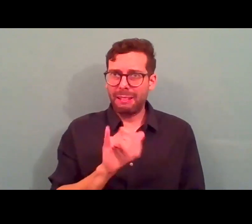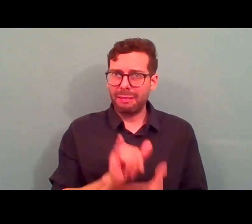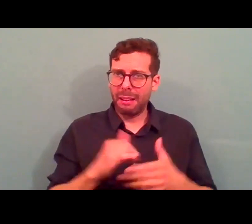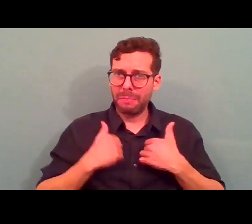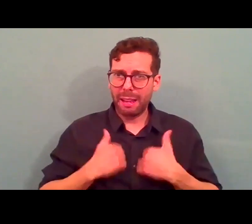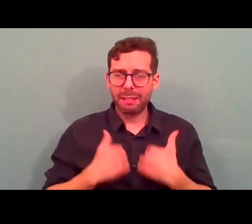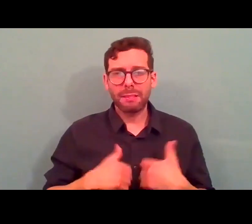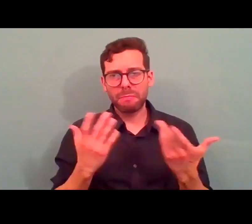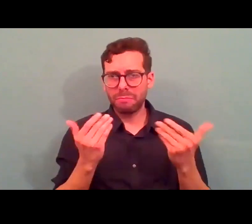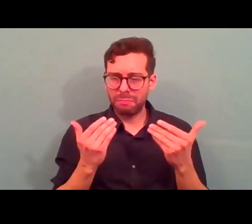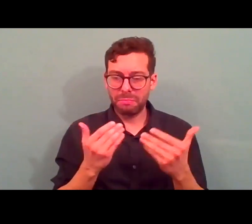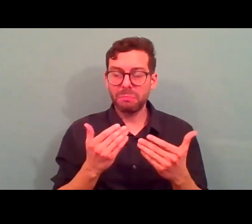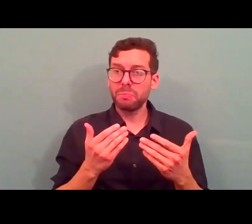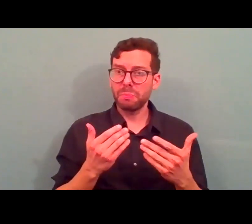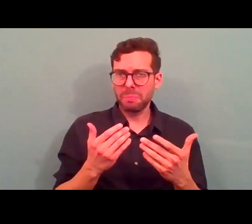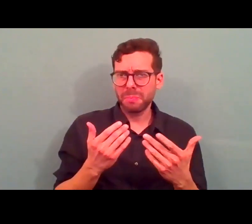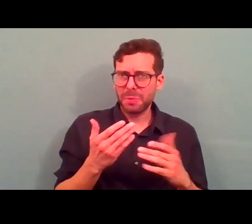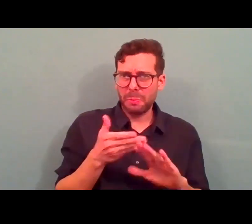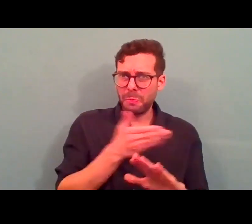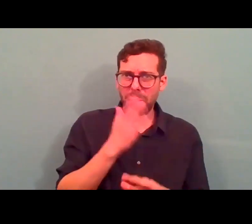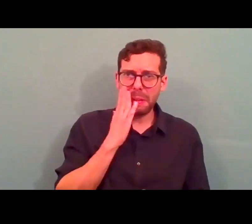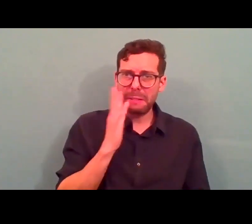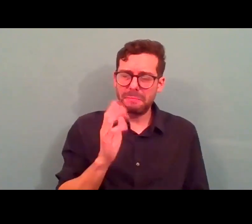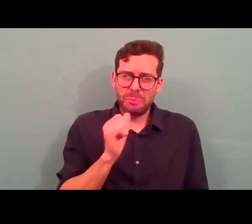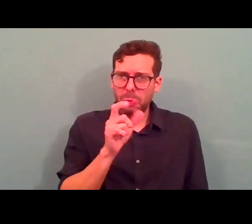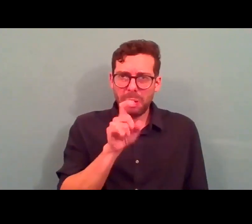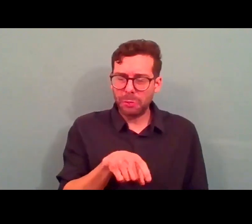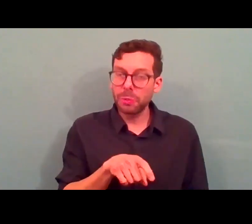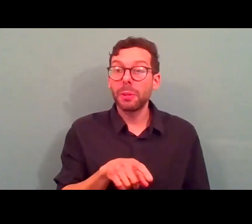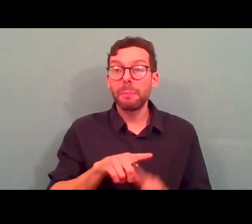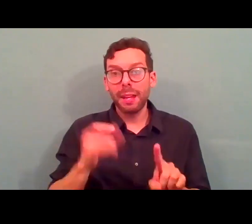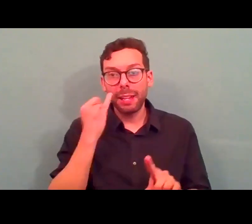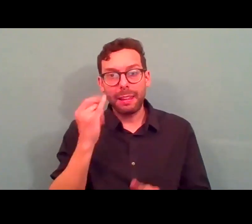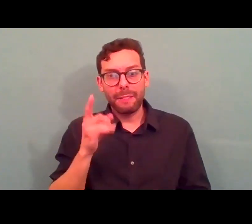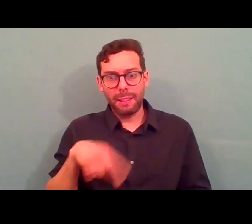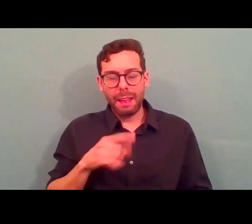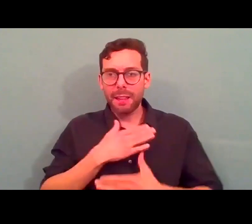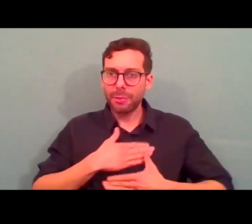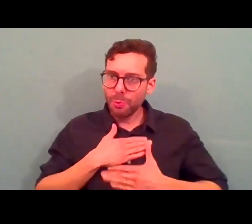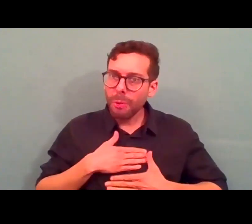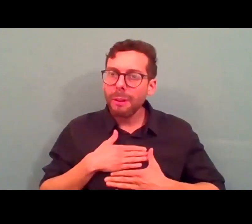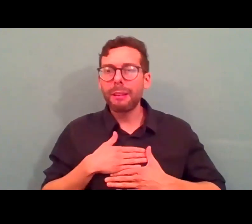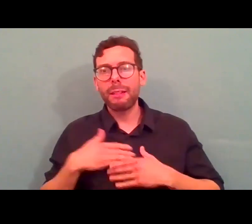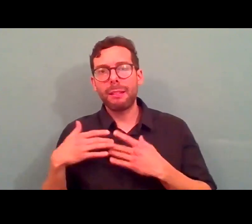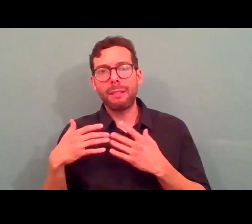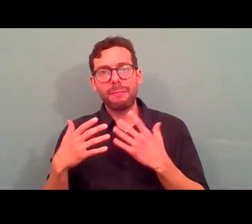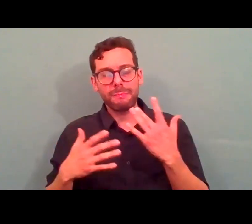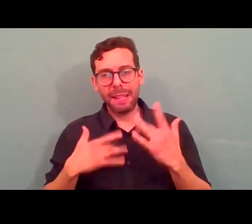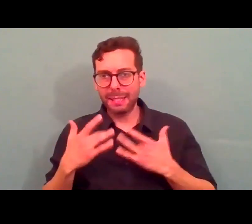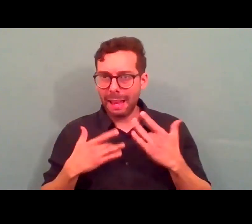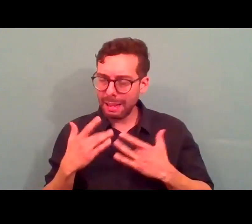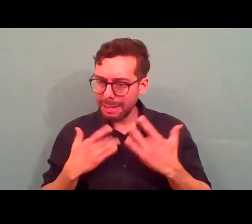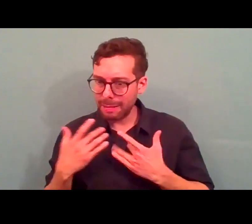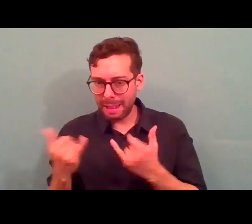they love it and they're excited and they're playing and they're enjoying themselves, awesome. But if it's exciting, then you might want to move